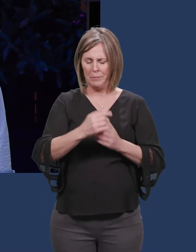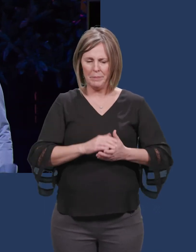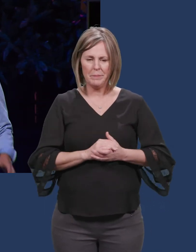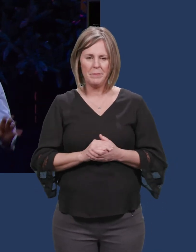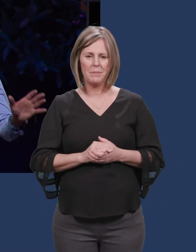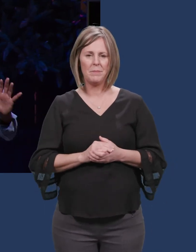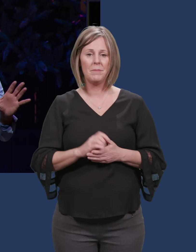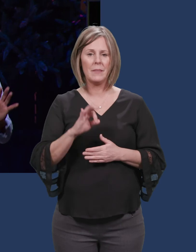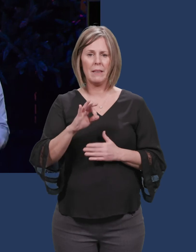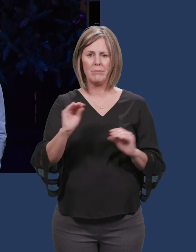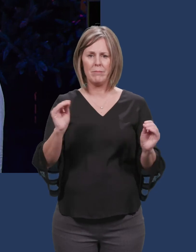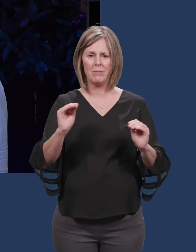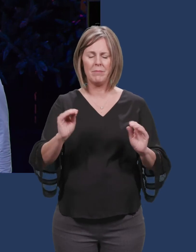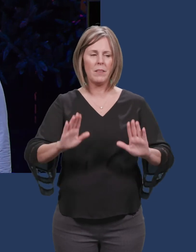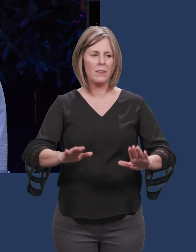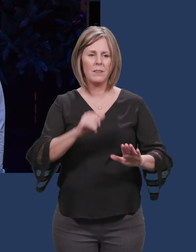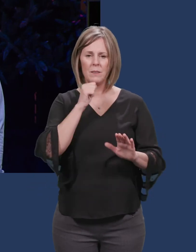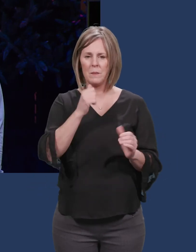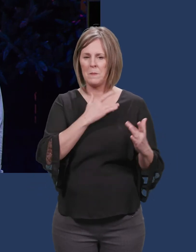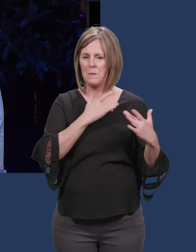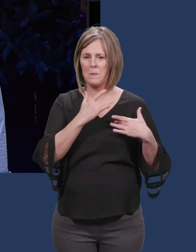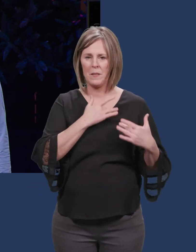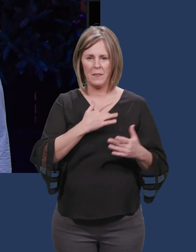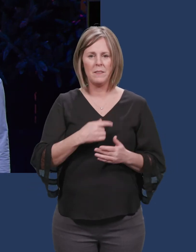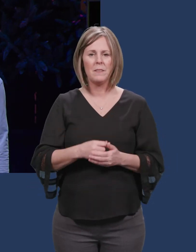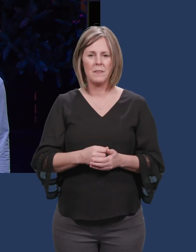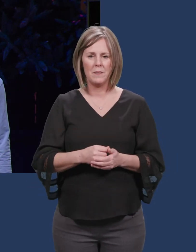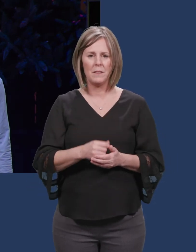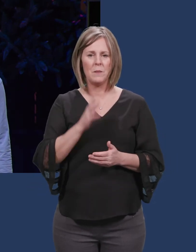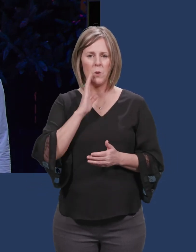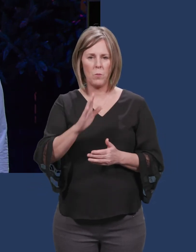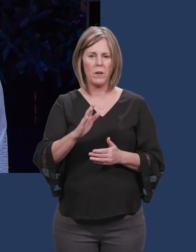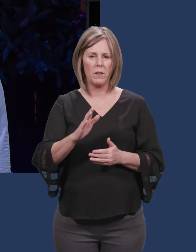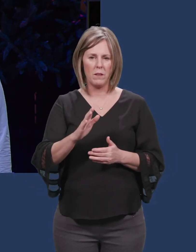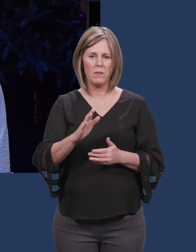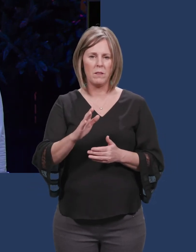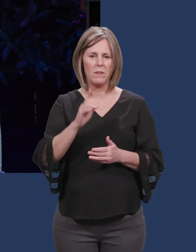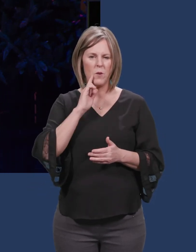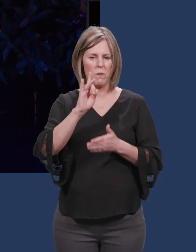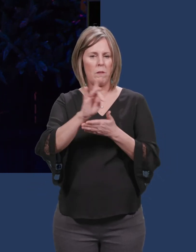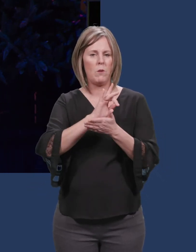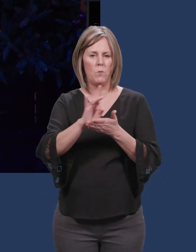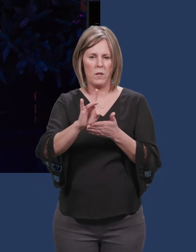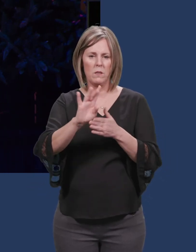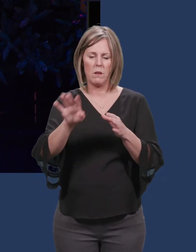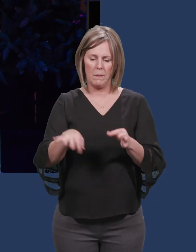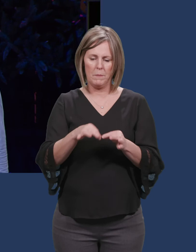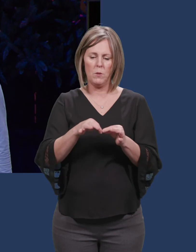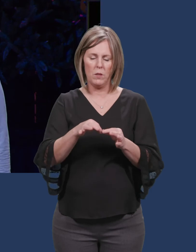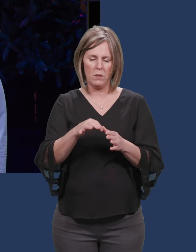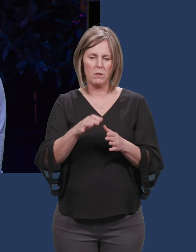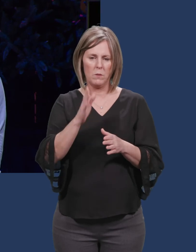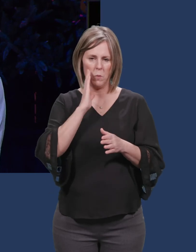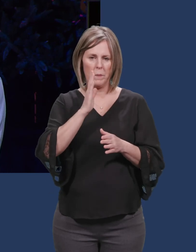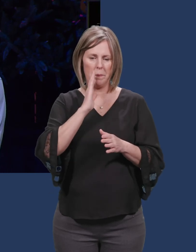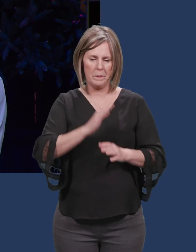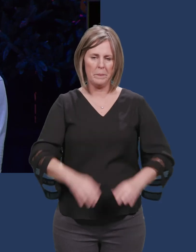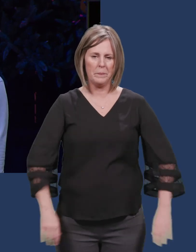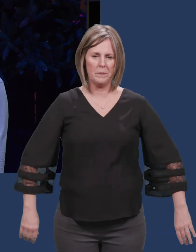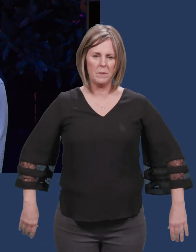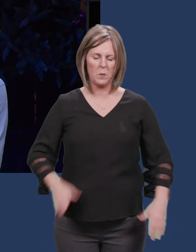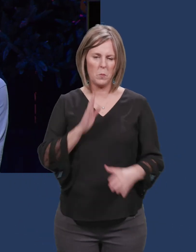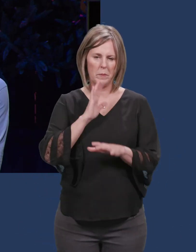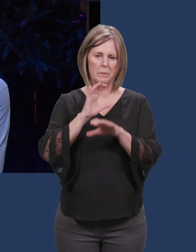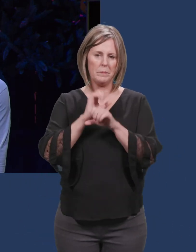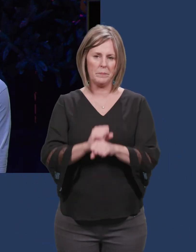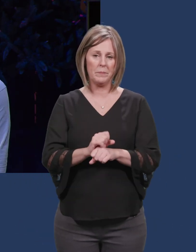available. If you don't, let's don't freak out because we're going to be doing this for the next 8 consecutive weeks, so we'll get the hang of it eventually.